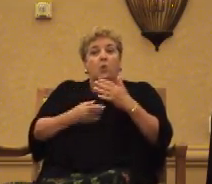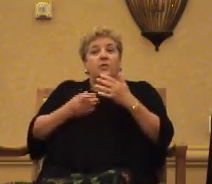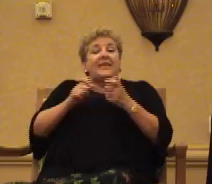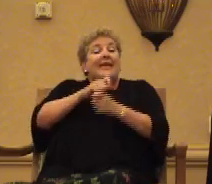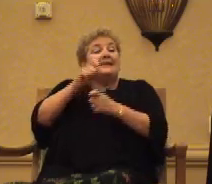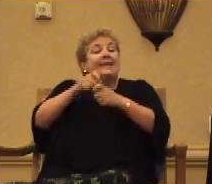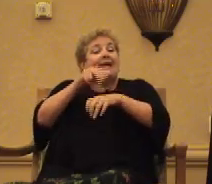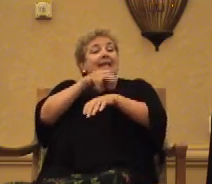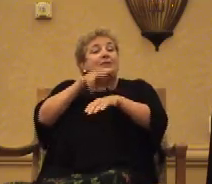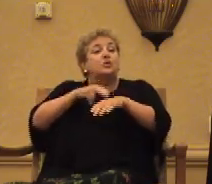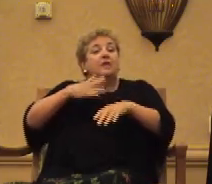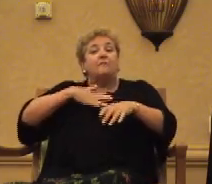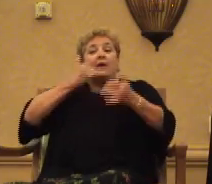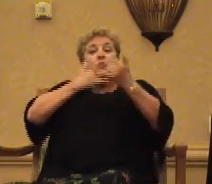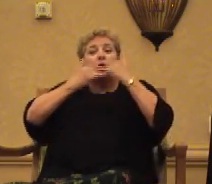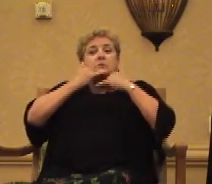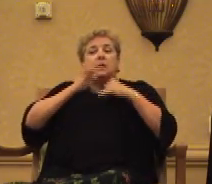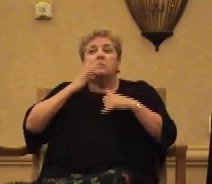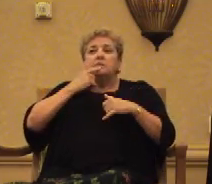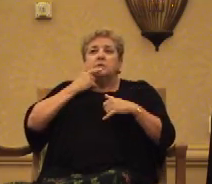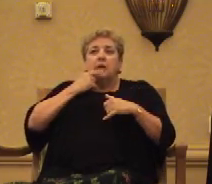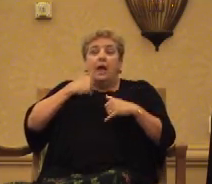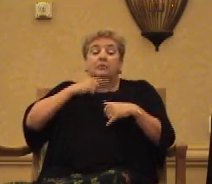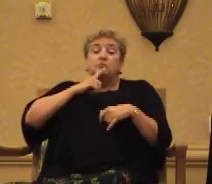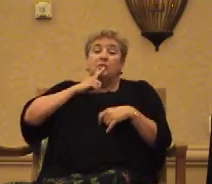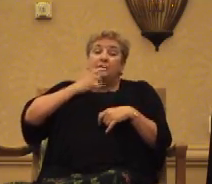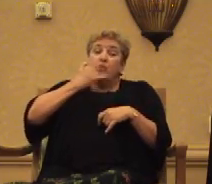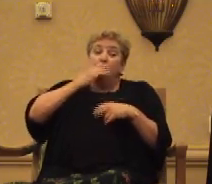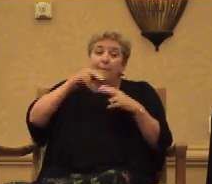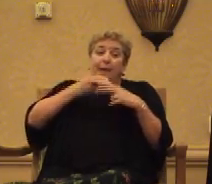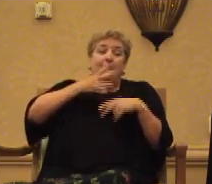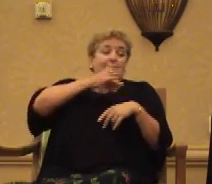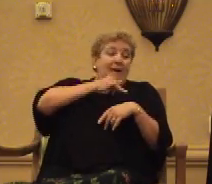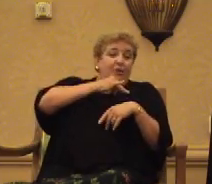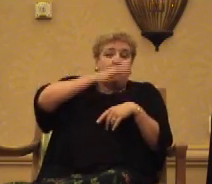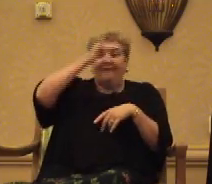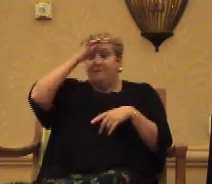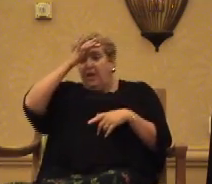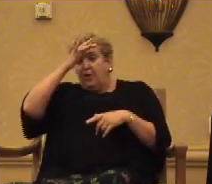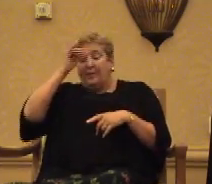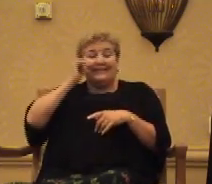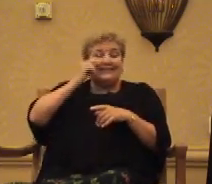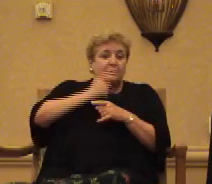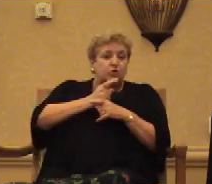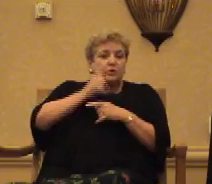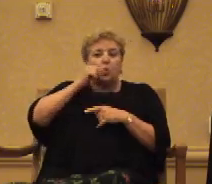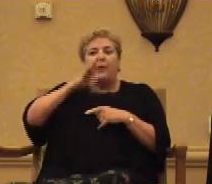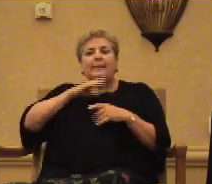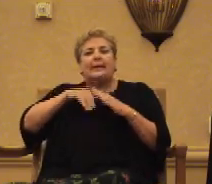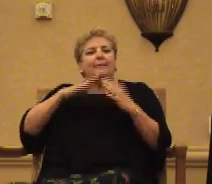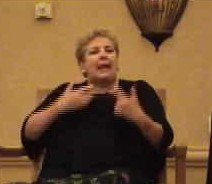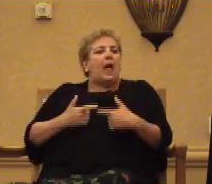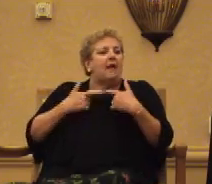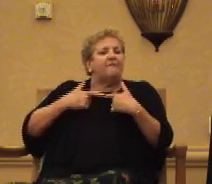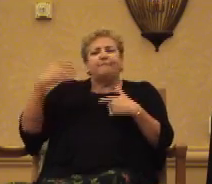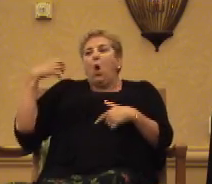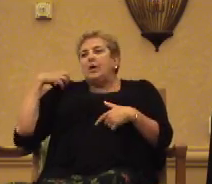I would have told you how wrong I'd been about my mother, father, and sister, the women in my life, and the bosses. I